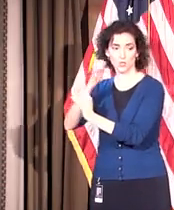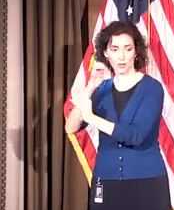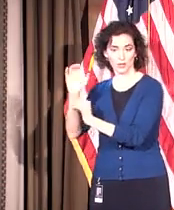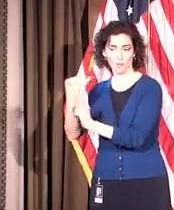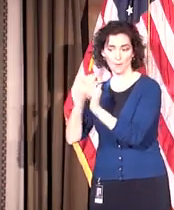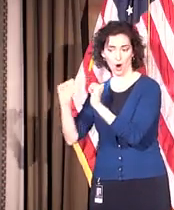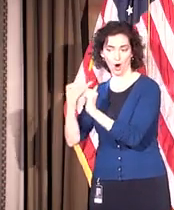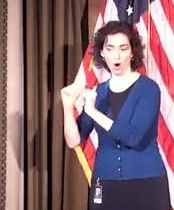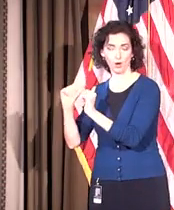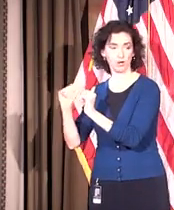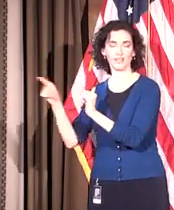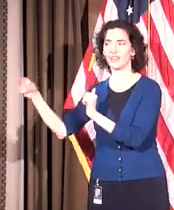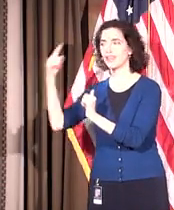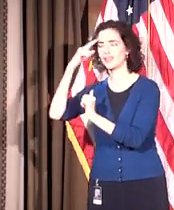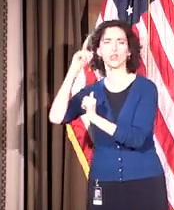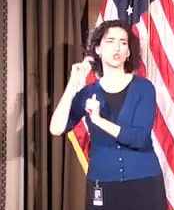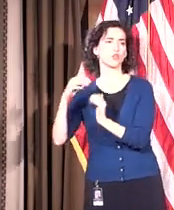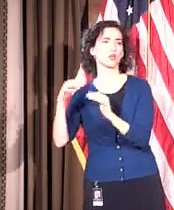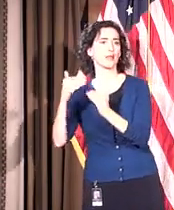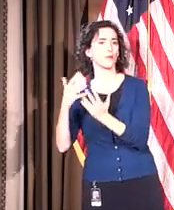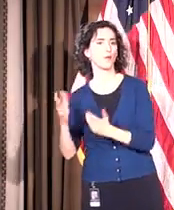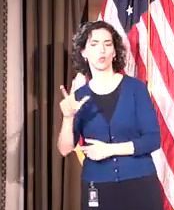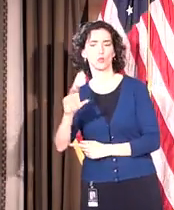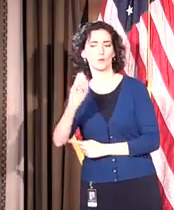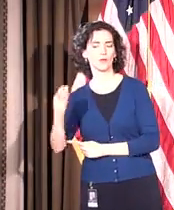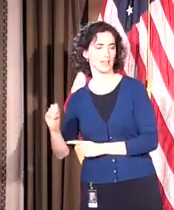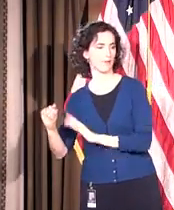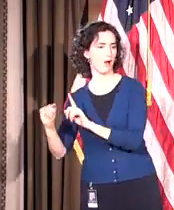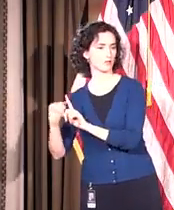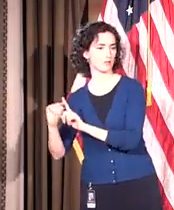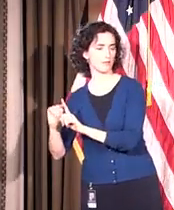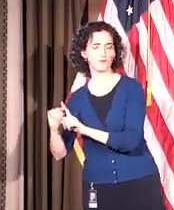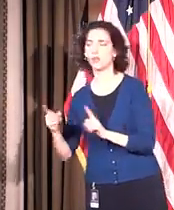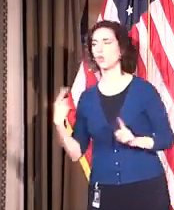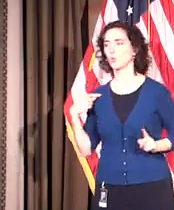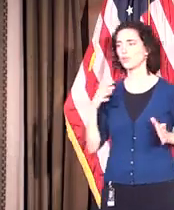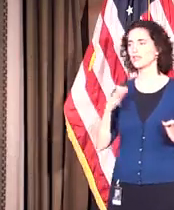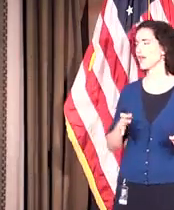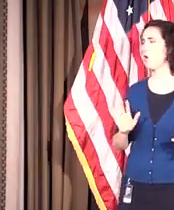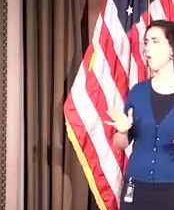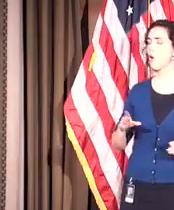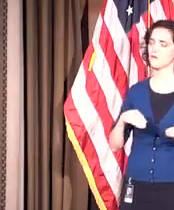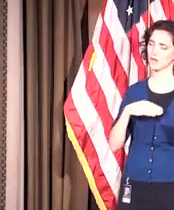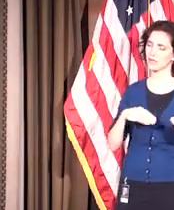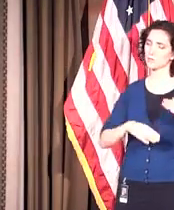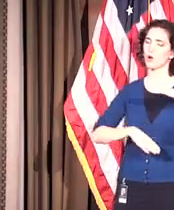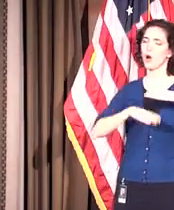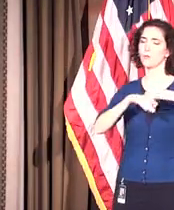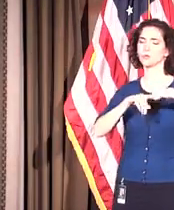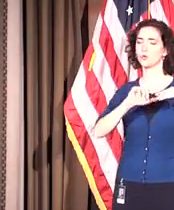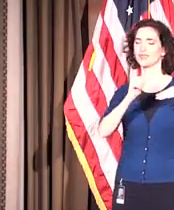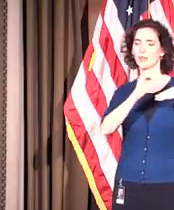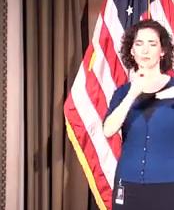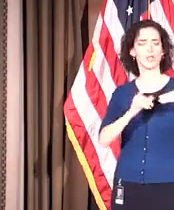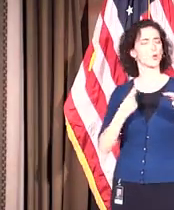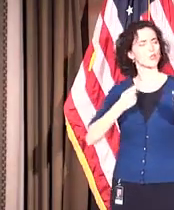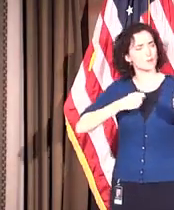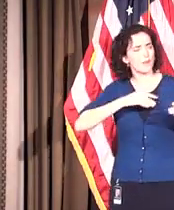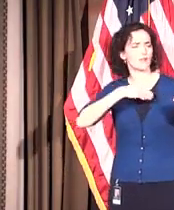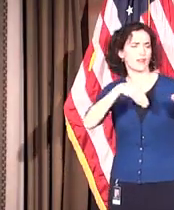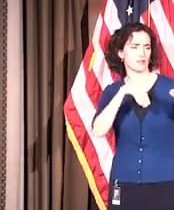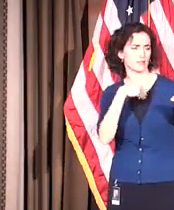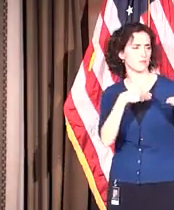They believed it should have been 3% positivity. And above 3% that they shouldn't be open. So we're trying to do what